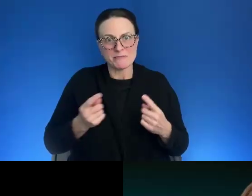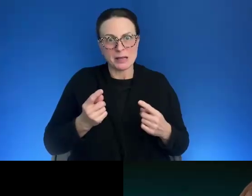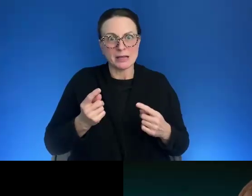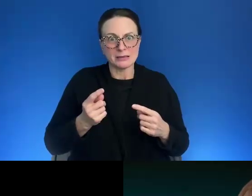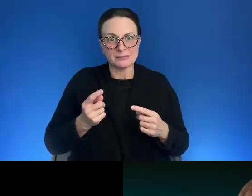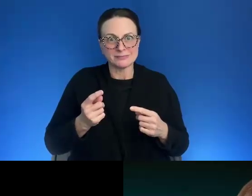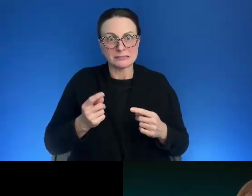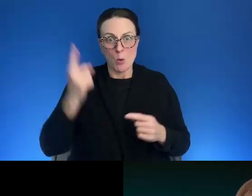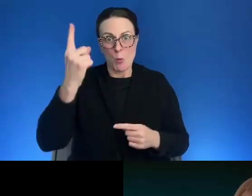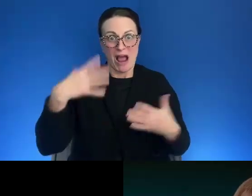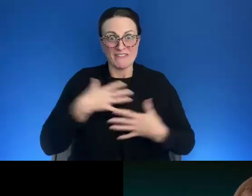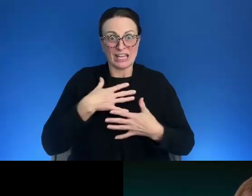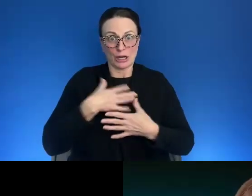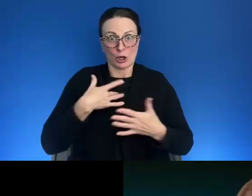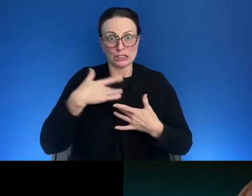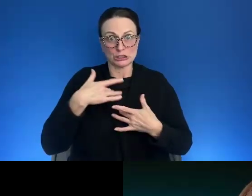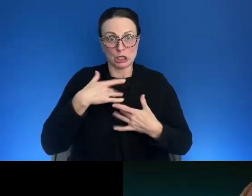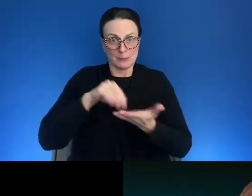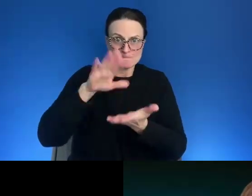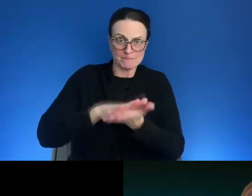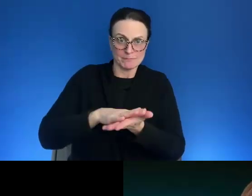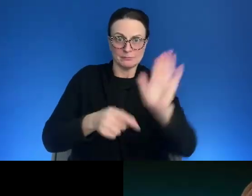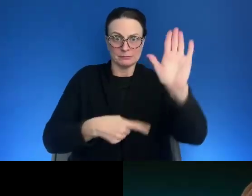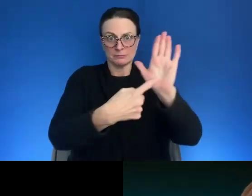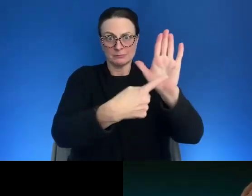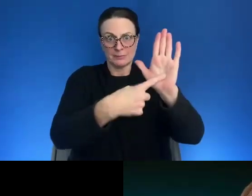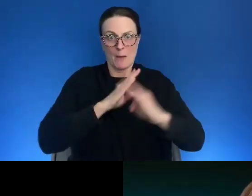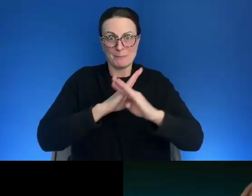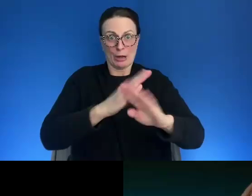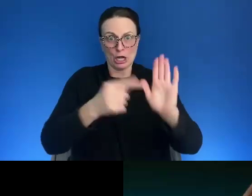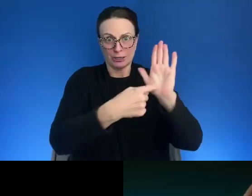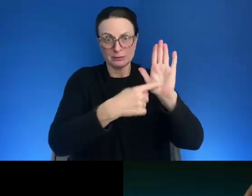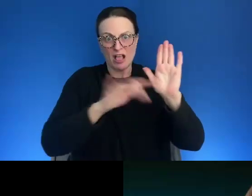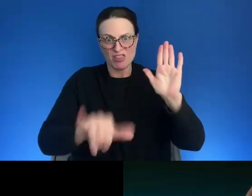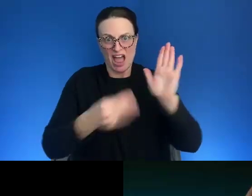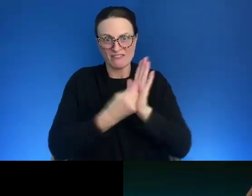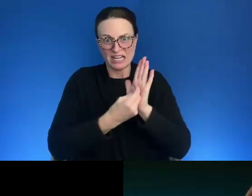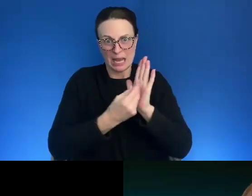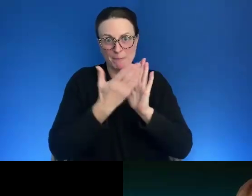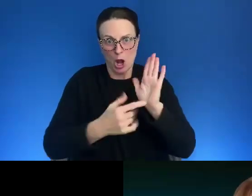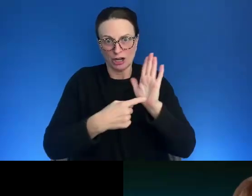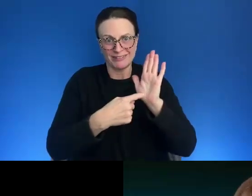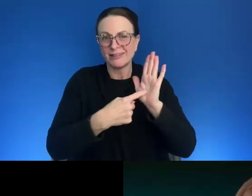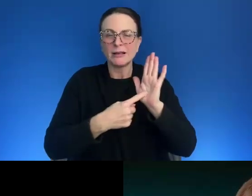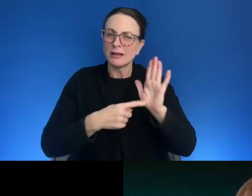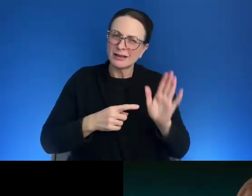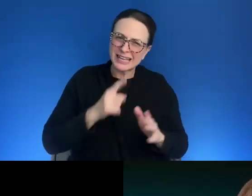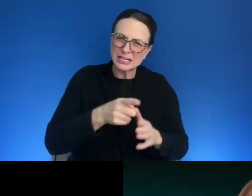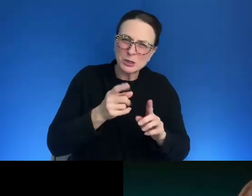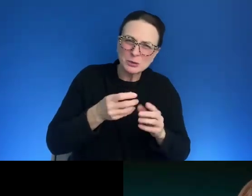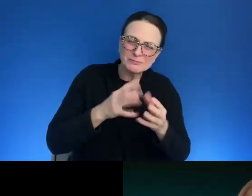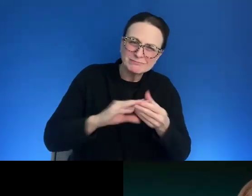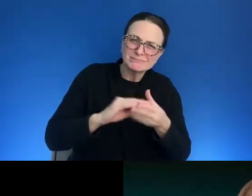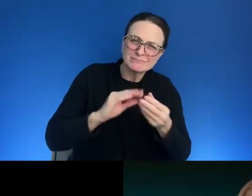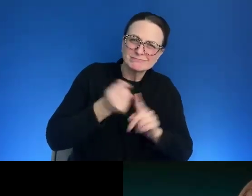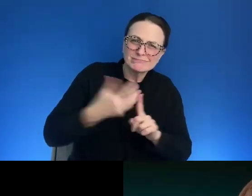one of their fears or their concerns or their barriers is that funding piece. So can you talk a little bit